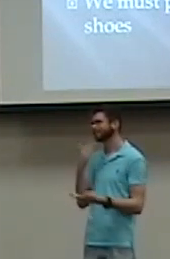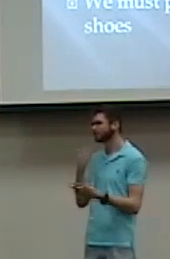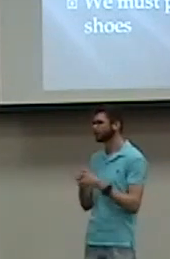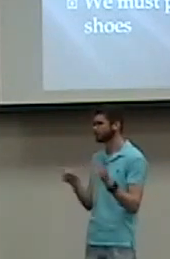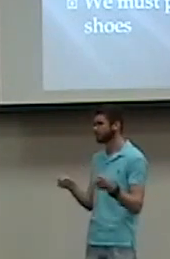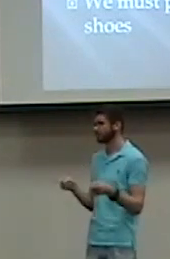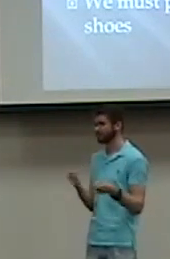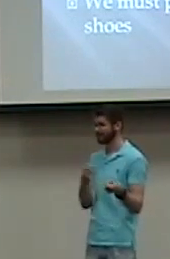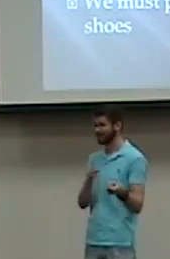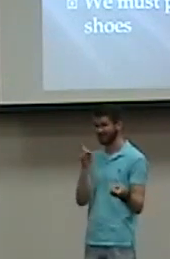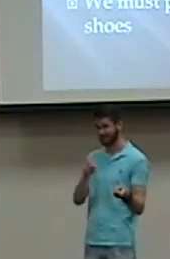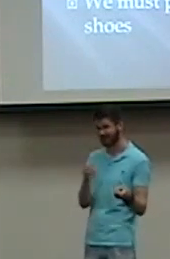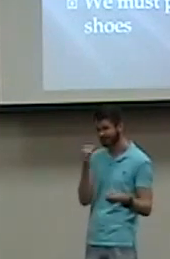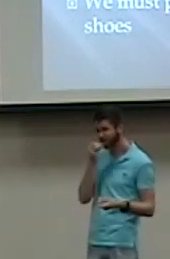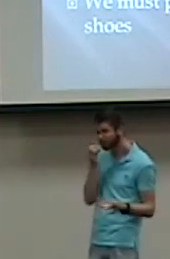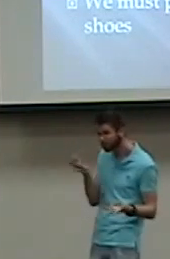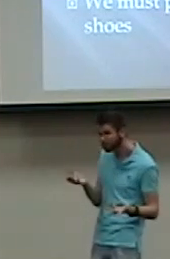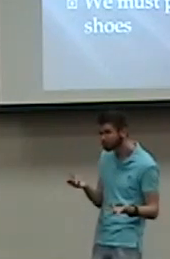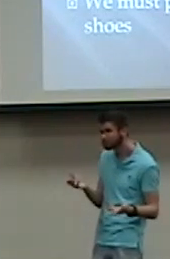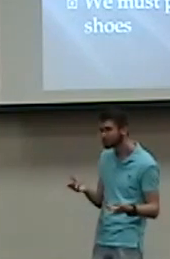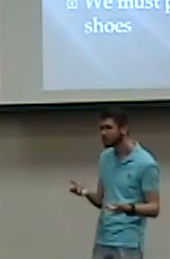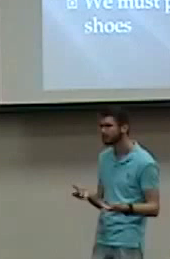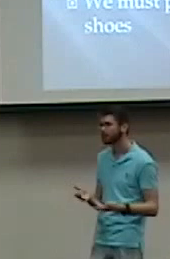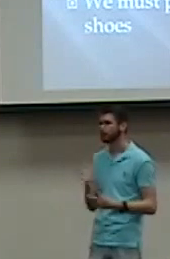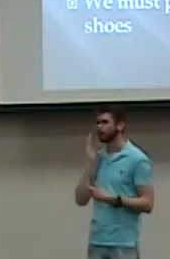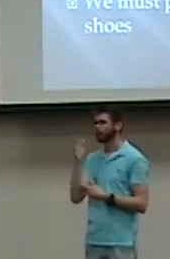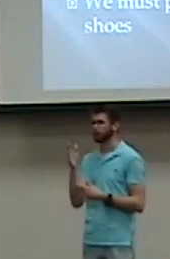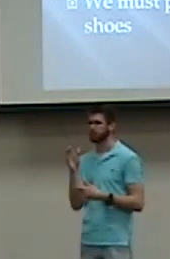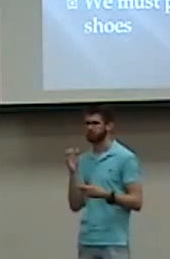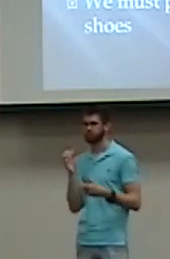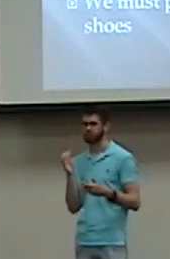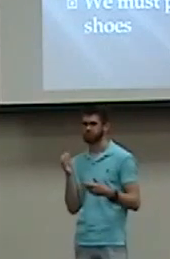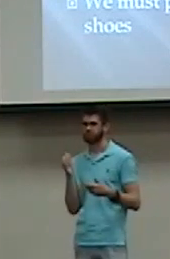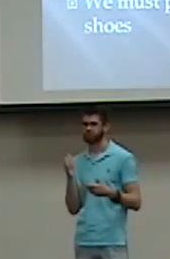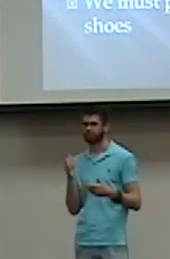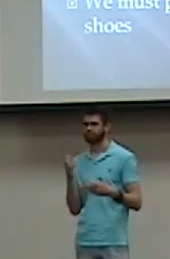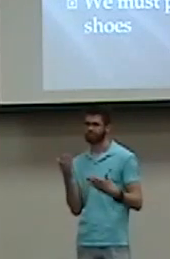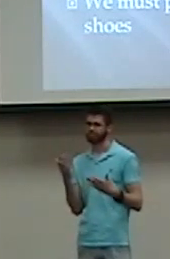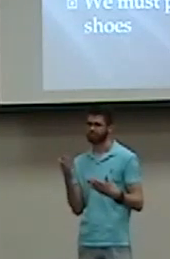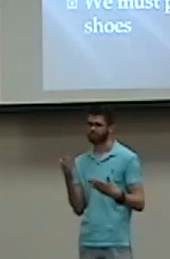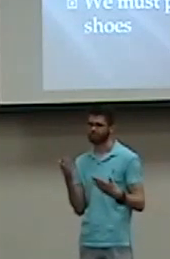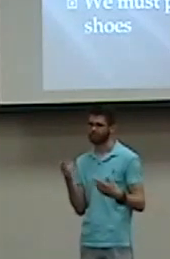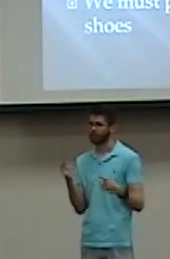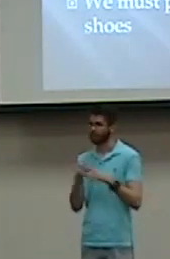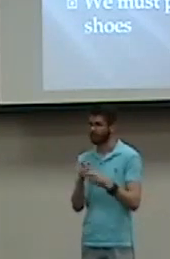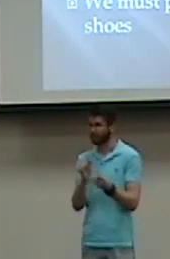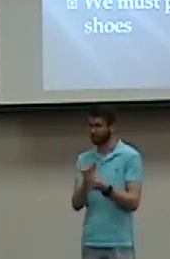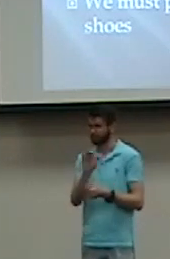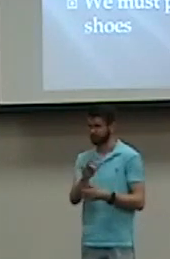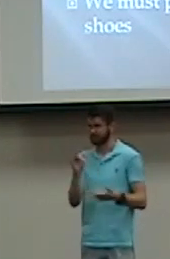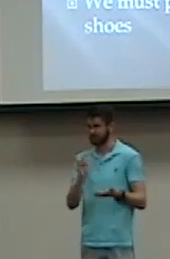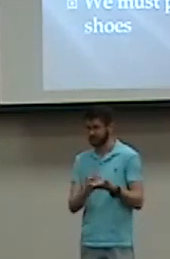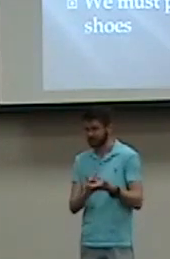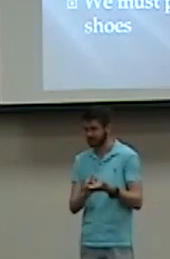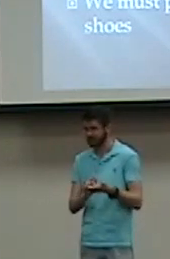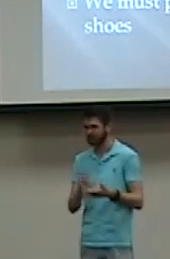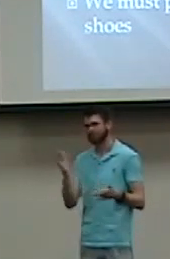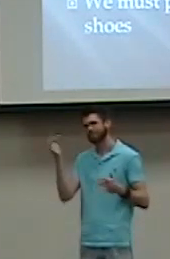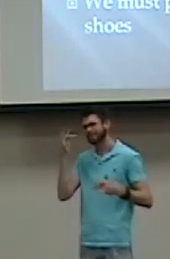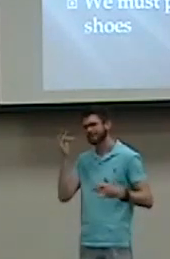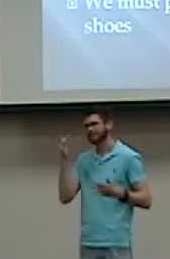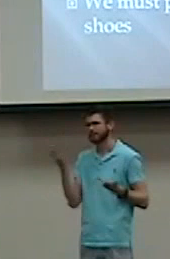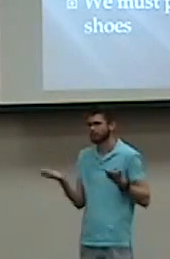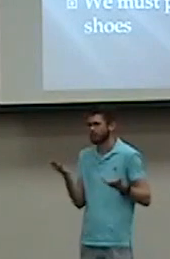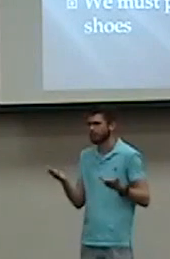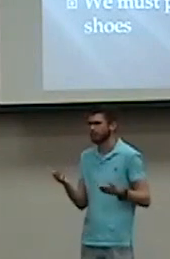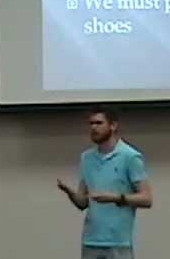something that they can even eat? Is it going to cause them health issues? Is it something that they just really don't like? We have to understand they're in crisis